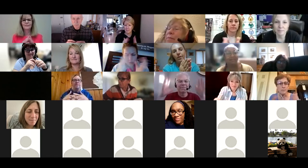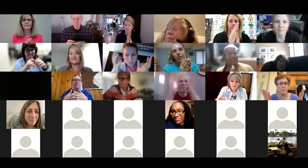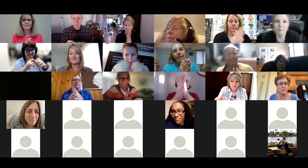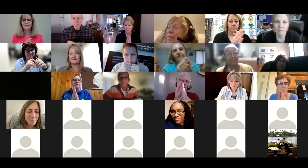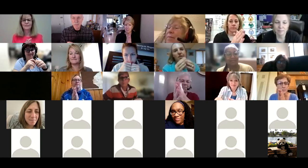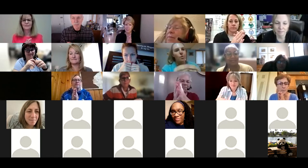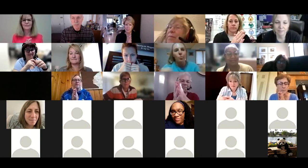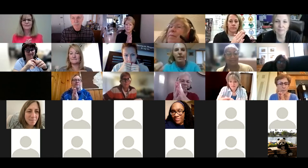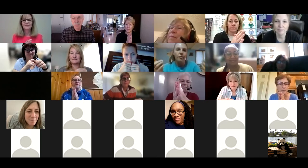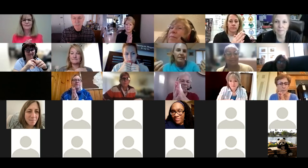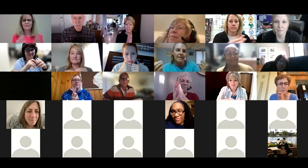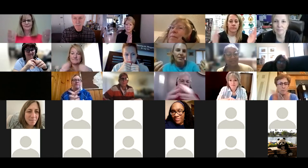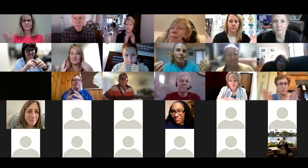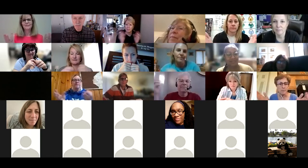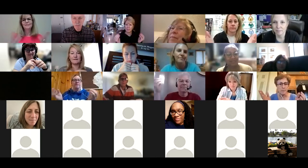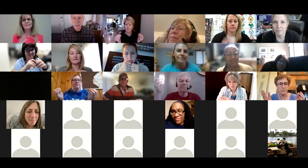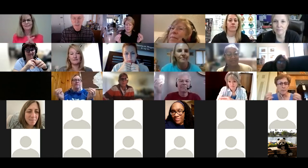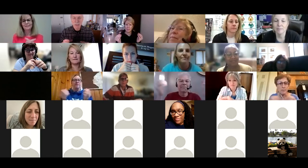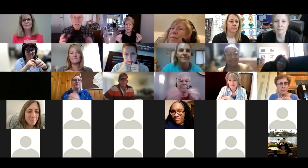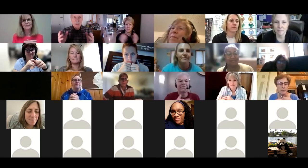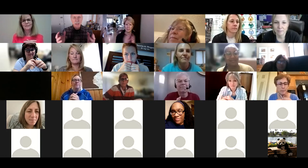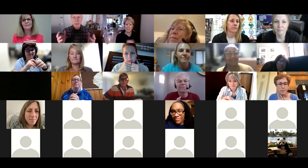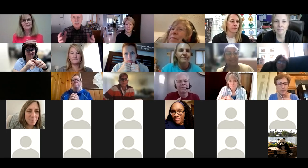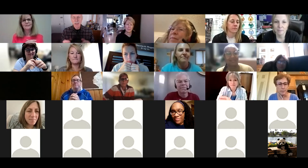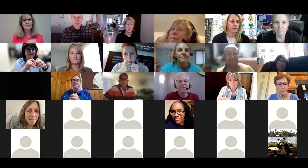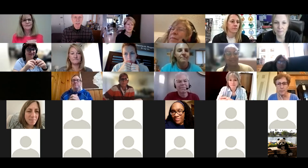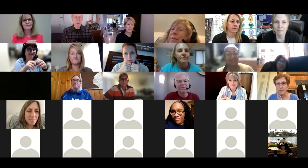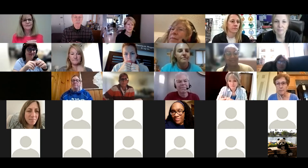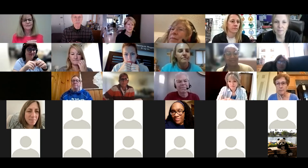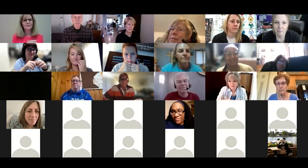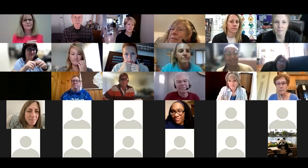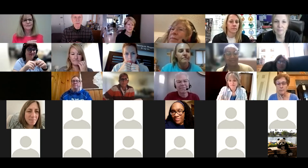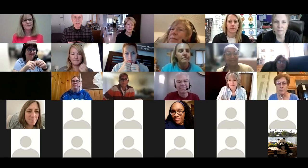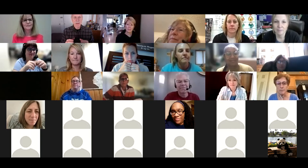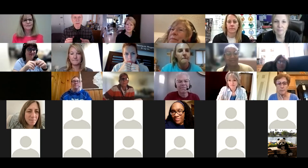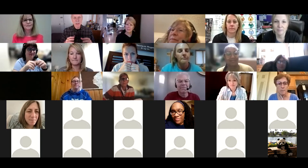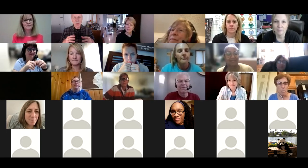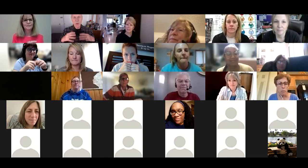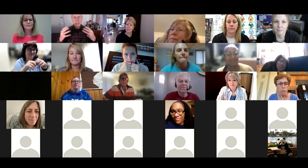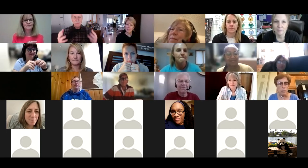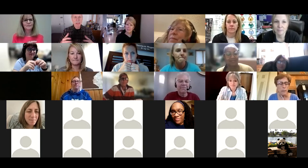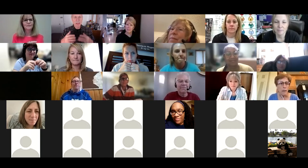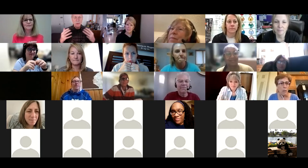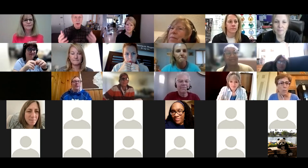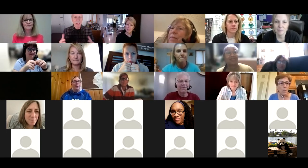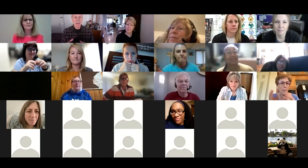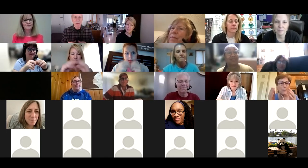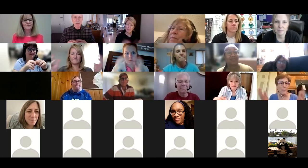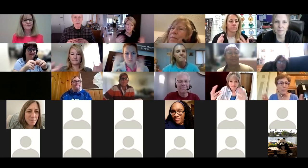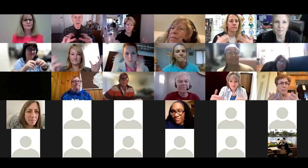paragraph wherever it needs to go. Yes. Elizabeth, this way of teaching writing seems so